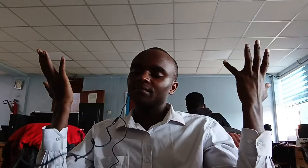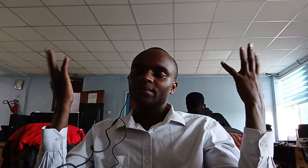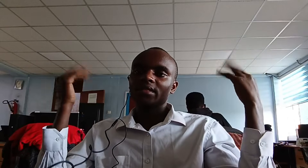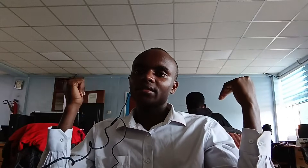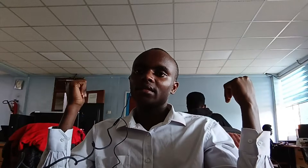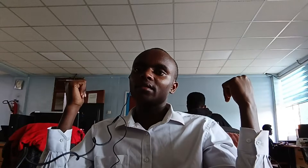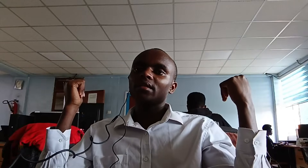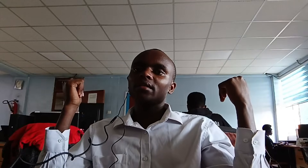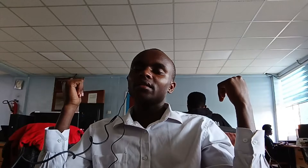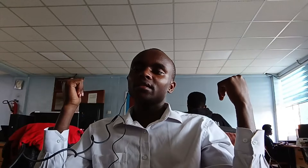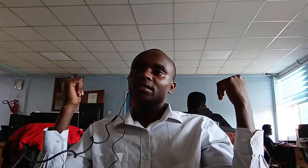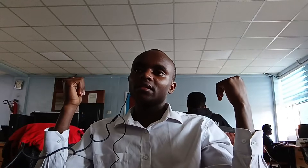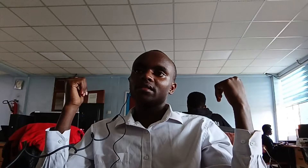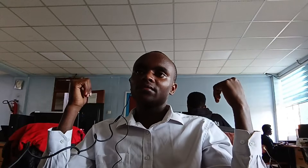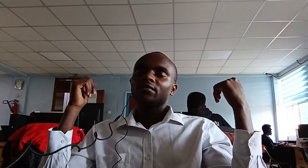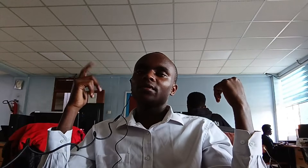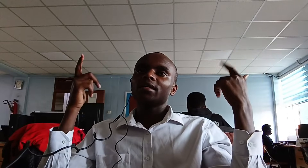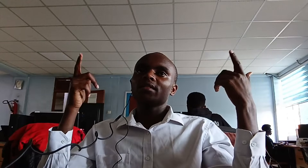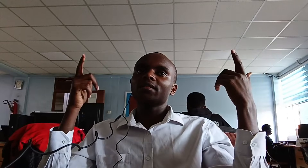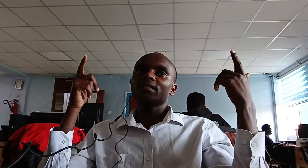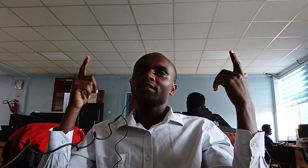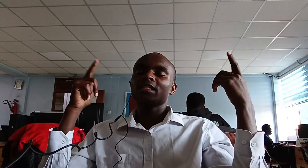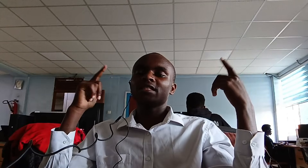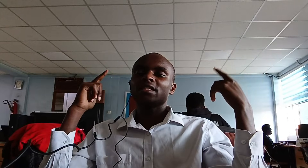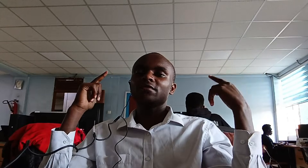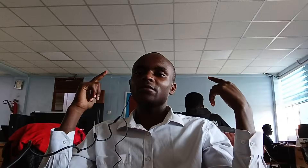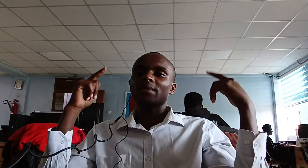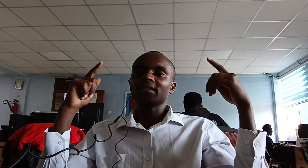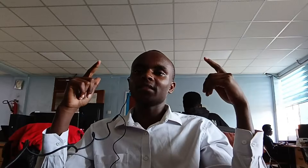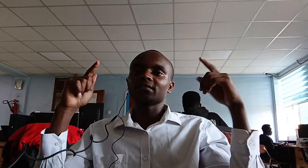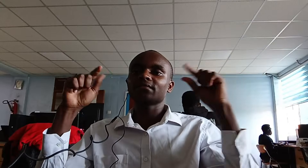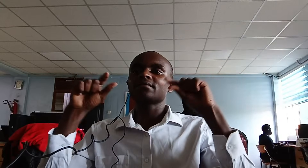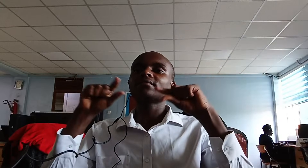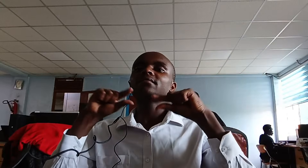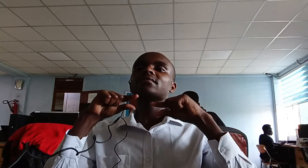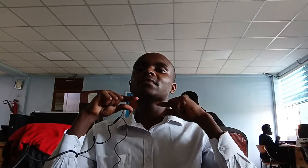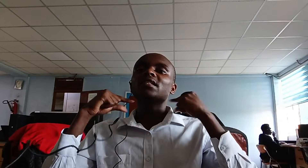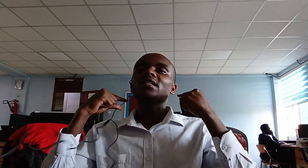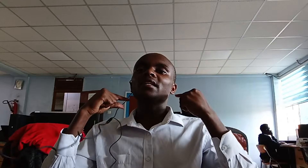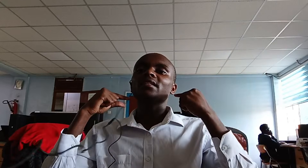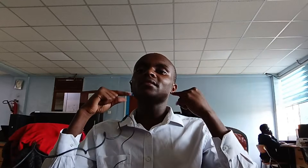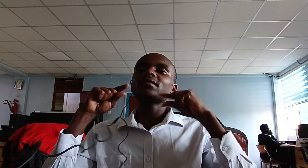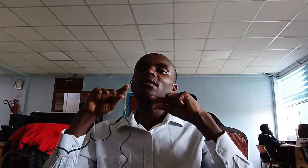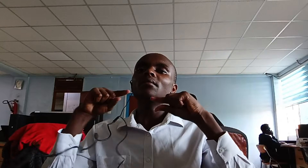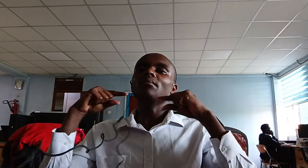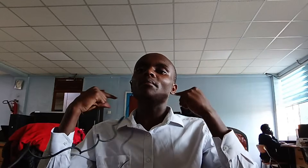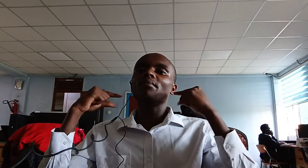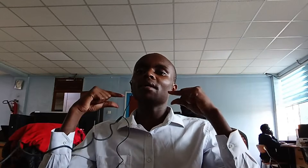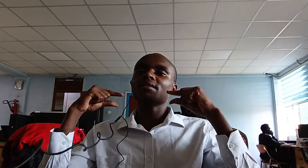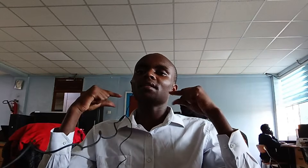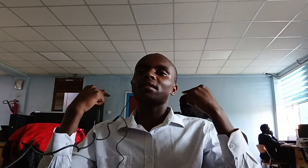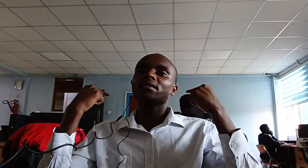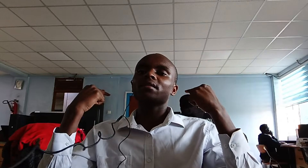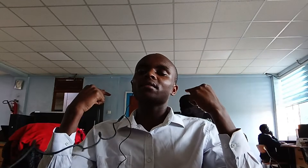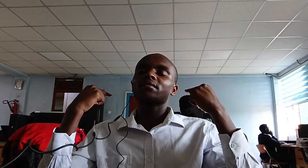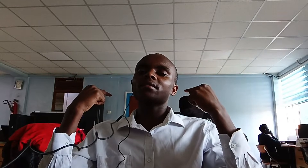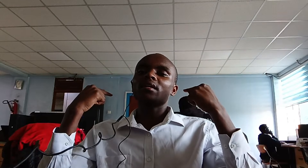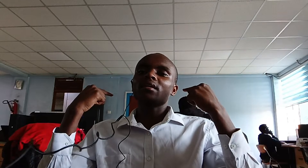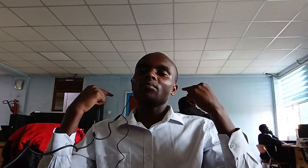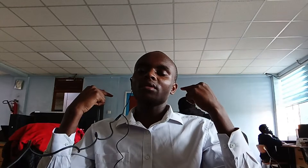pastor. The sign for guest is the sign for pastor. Guest, pastor,